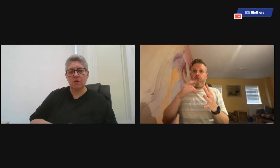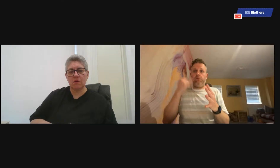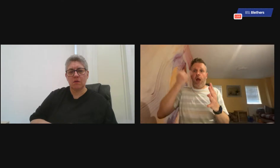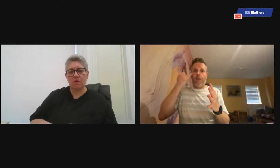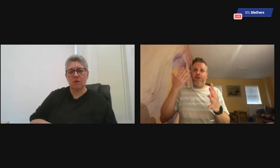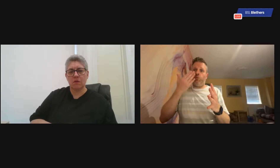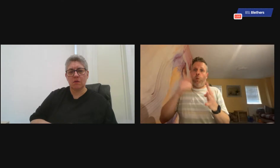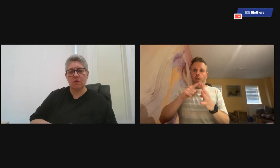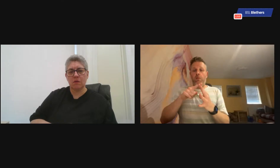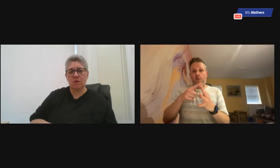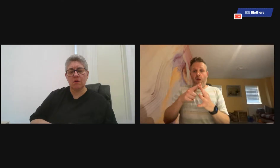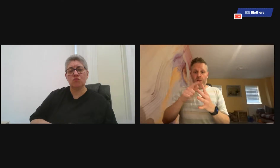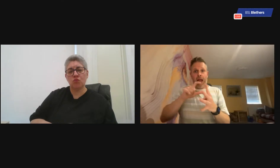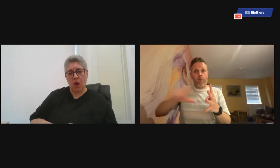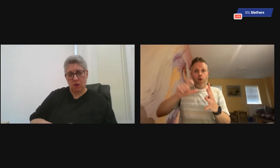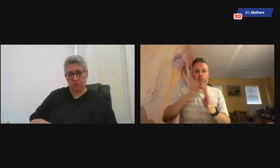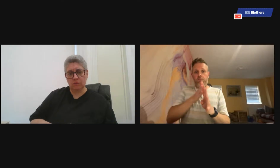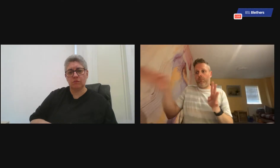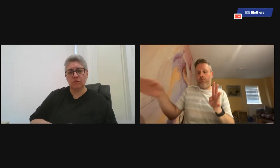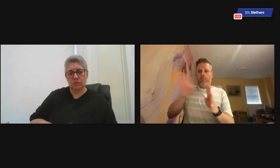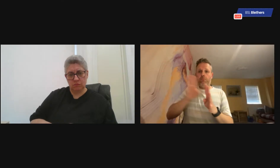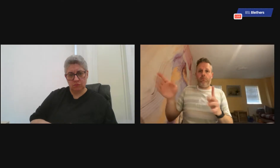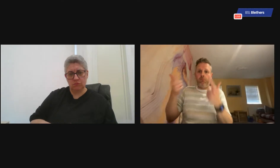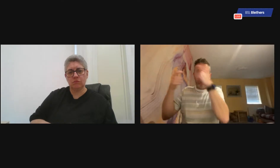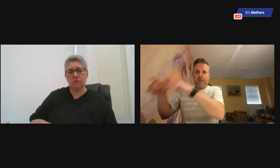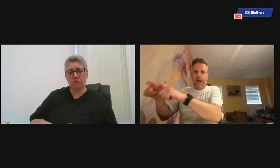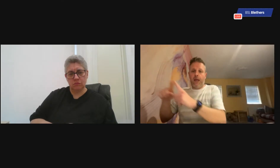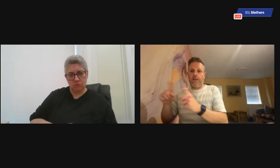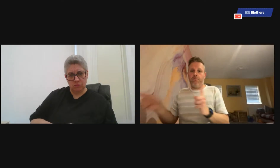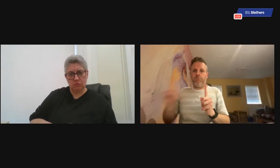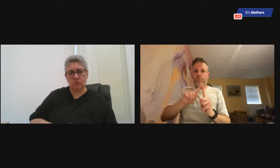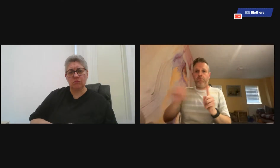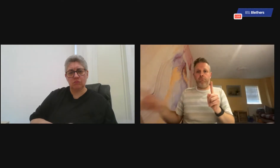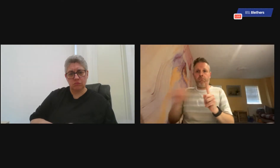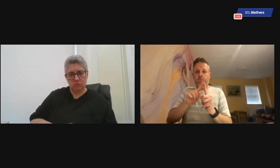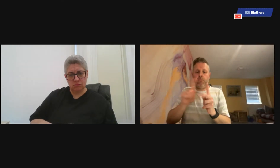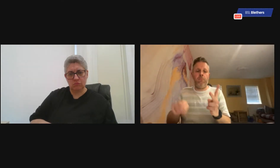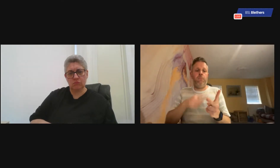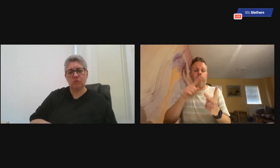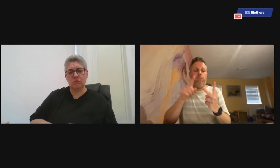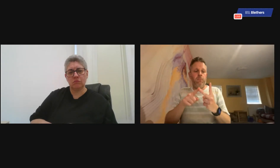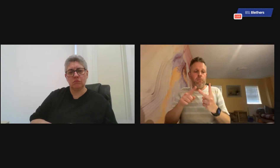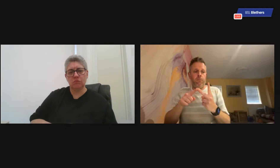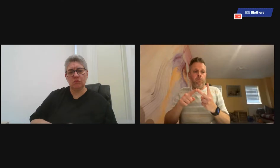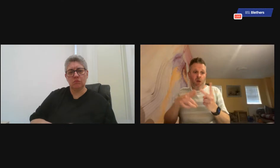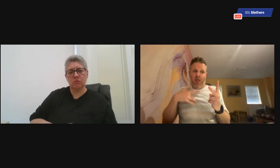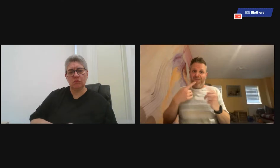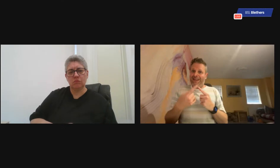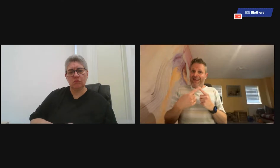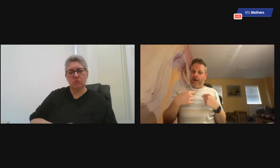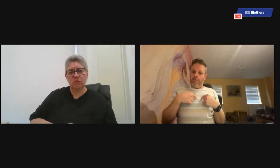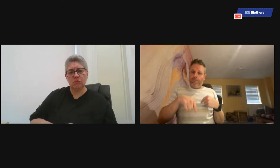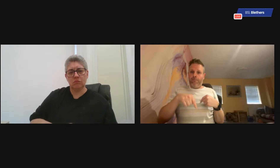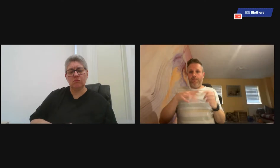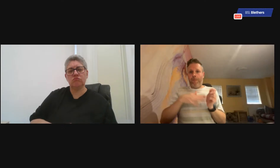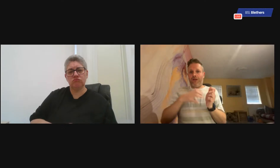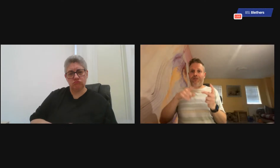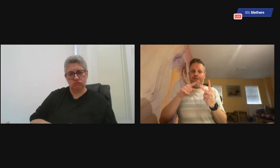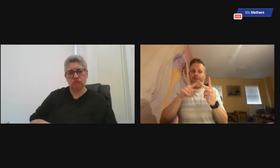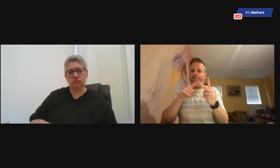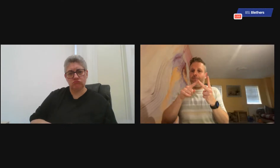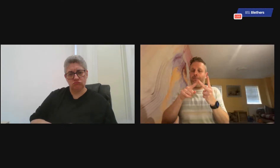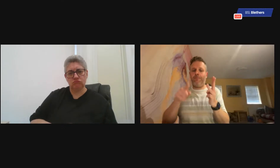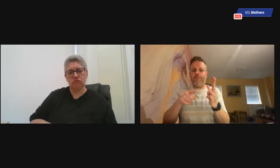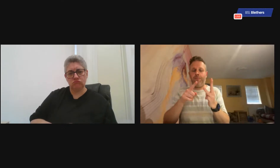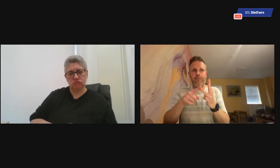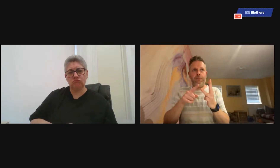the first child, he was from Derby School, so that was easily commuted between my home and the school.